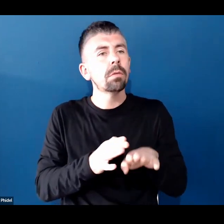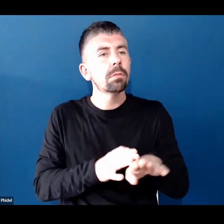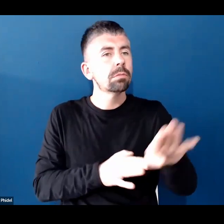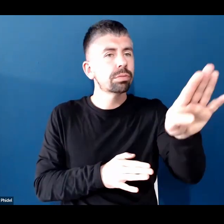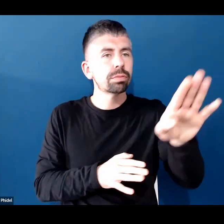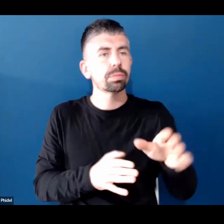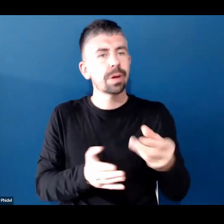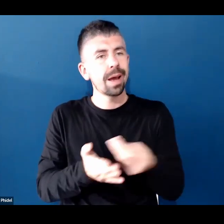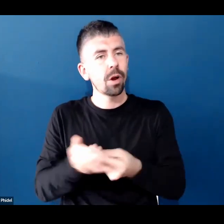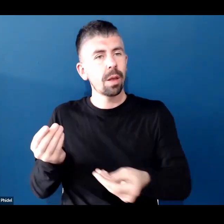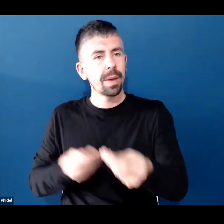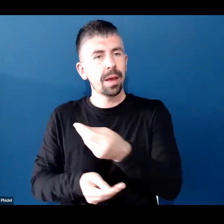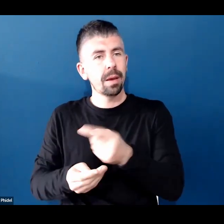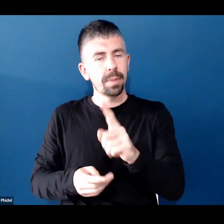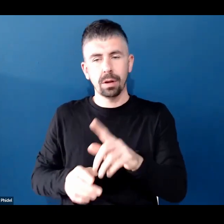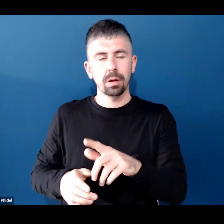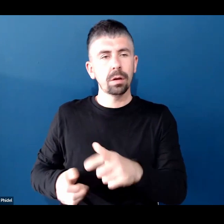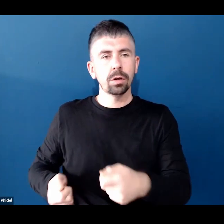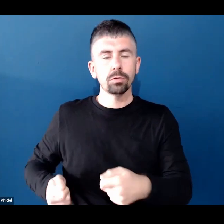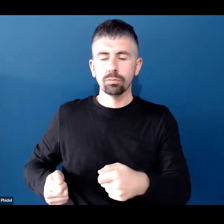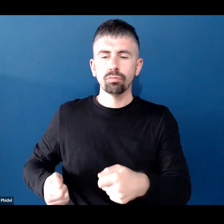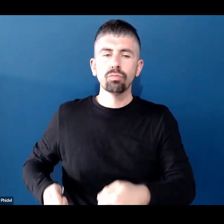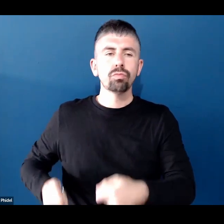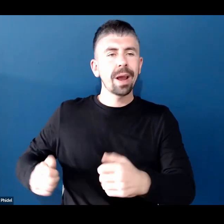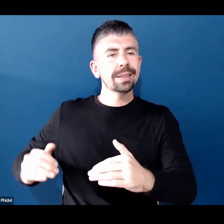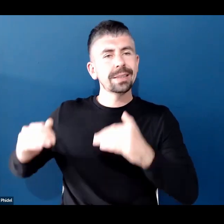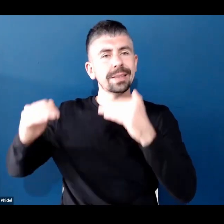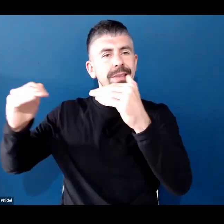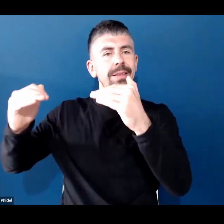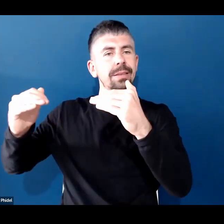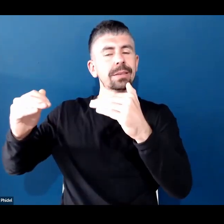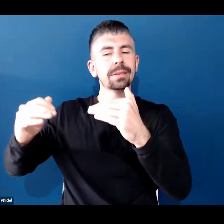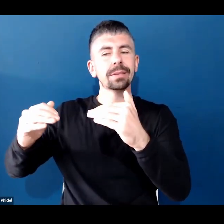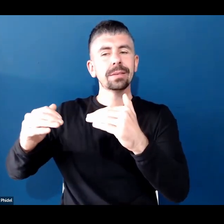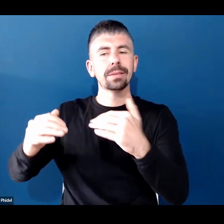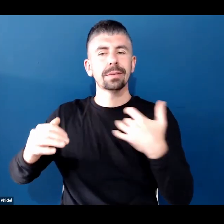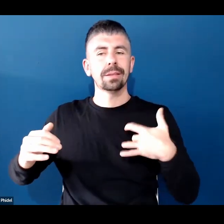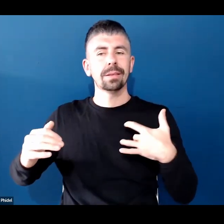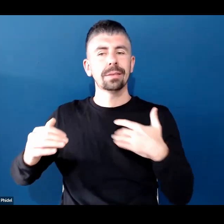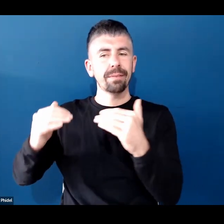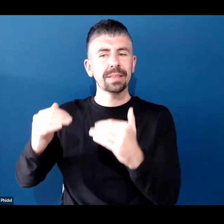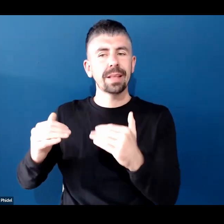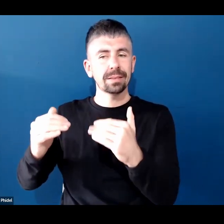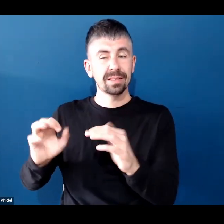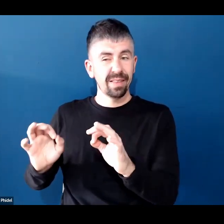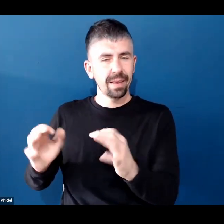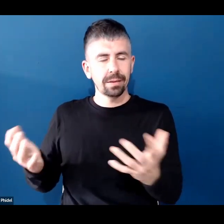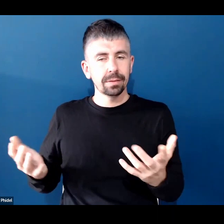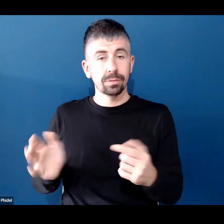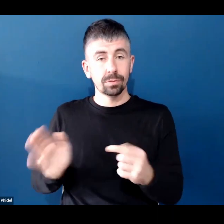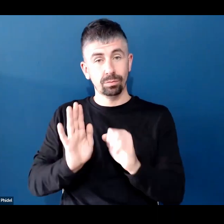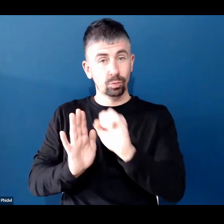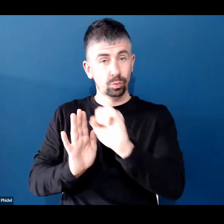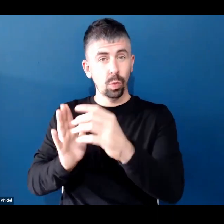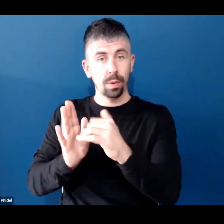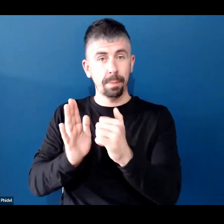if it's not raising standards of living? And I think that's the one you showed very well in your paper.